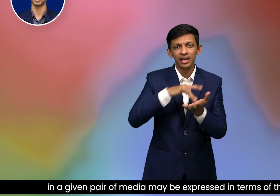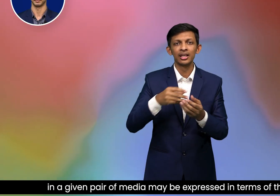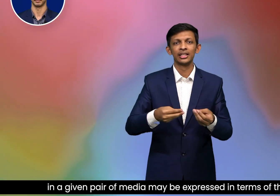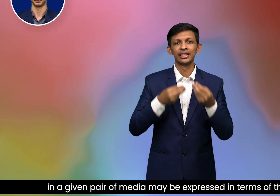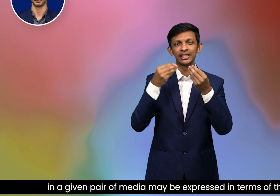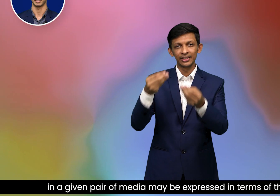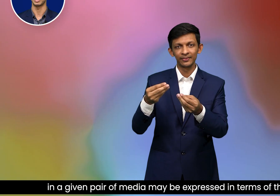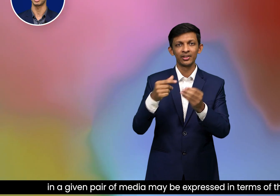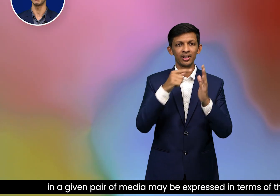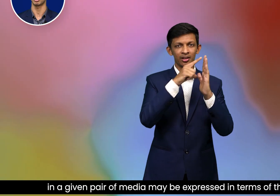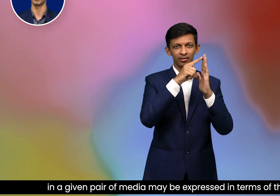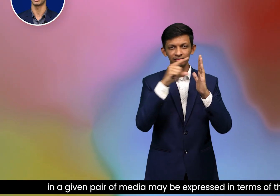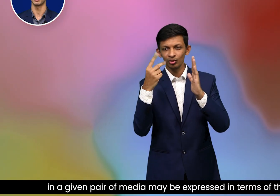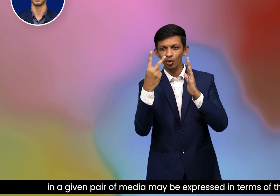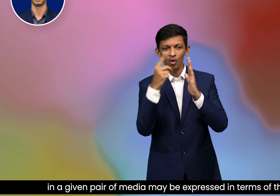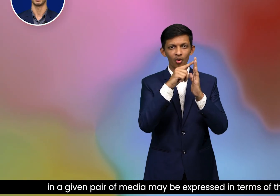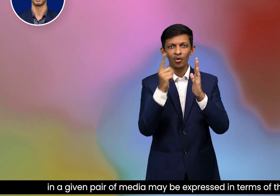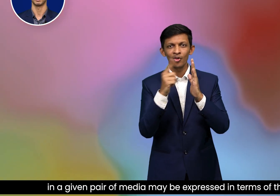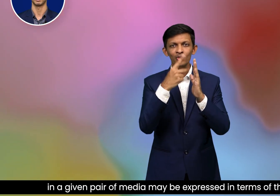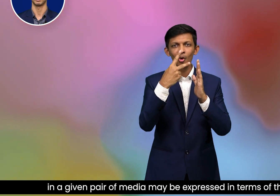expressed in terms of the